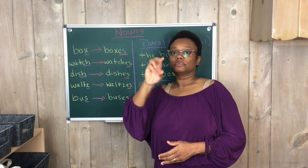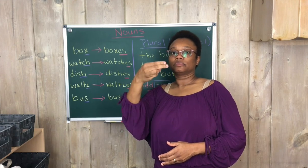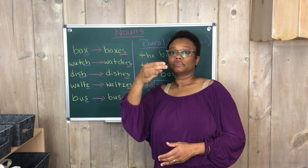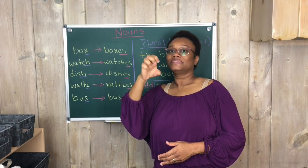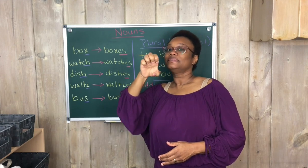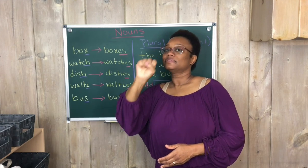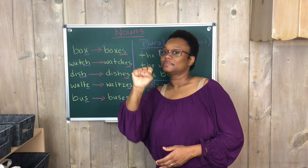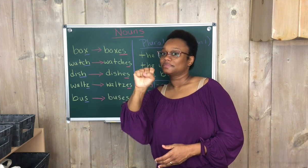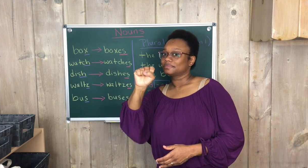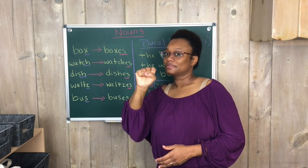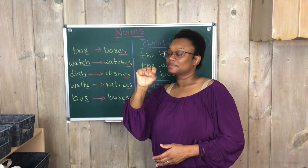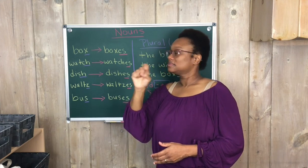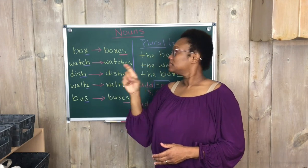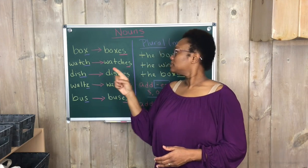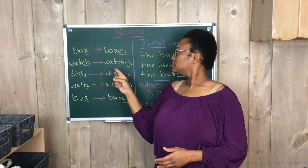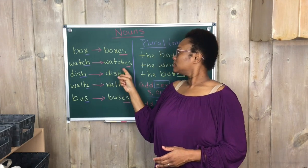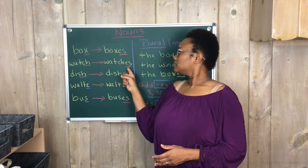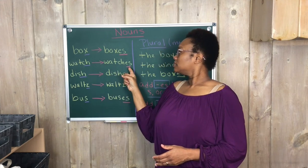watches with an ES at the end.